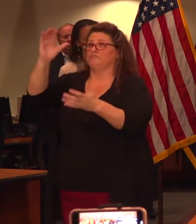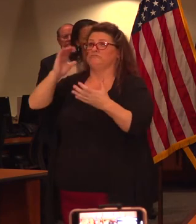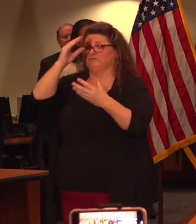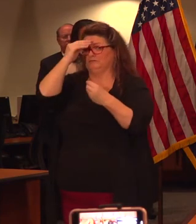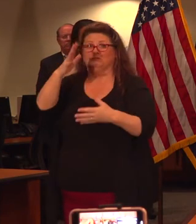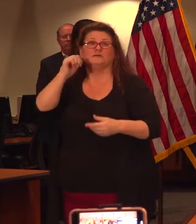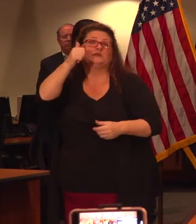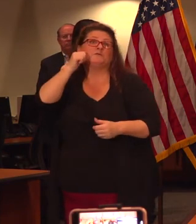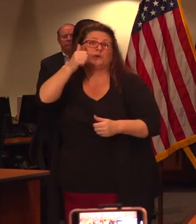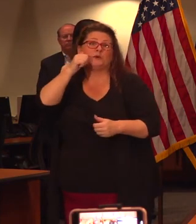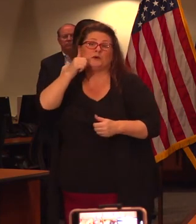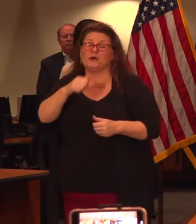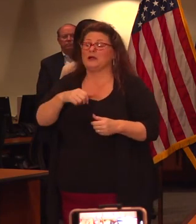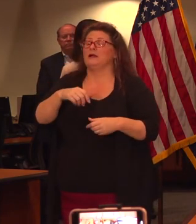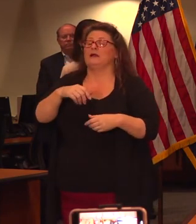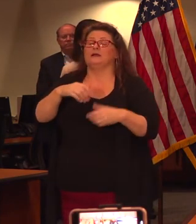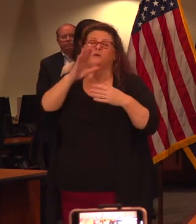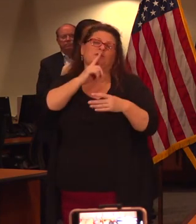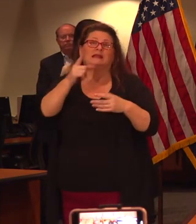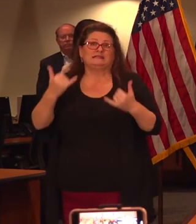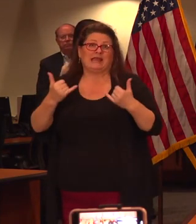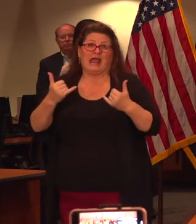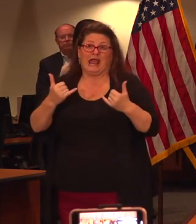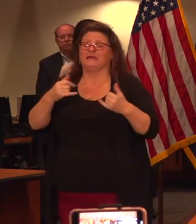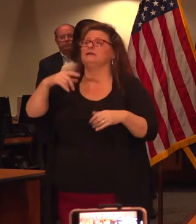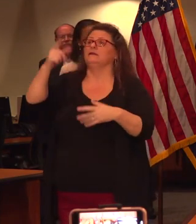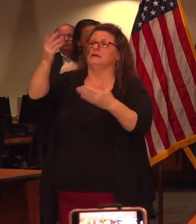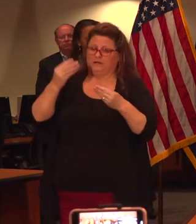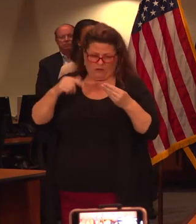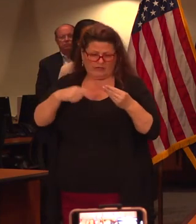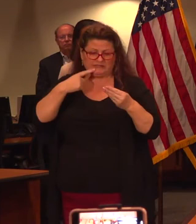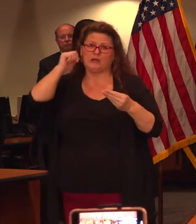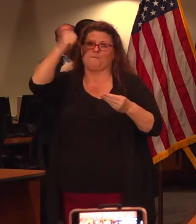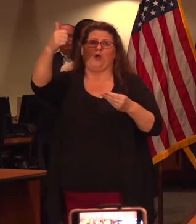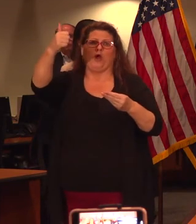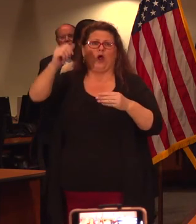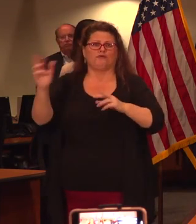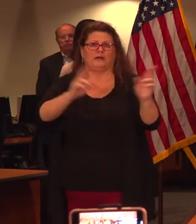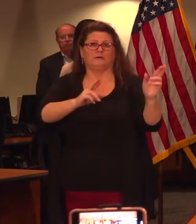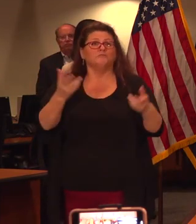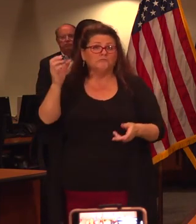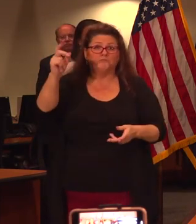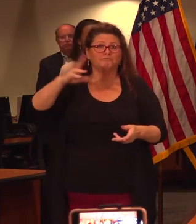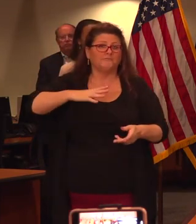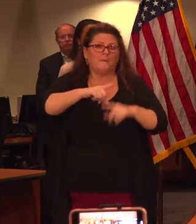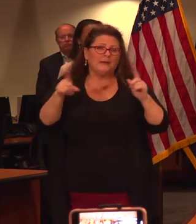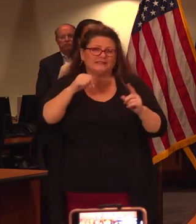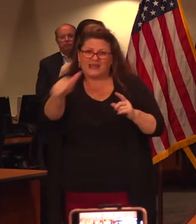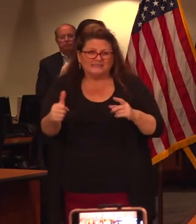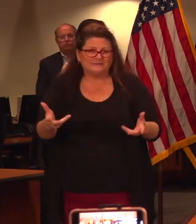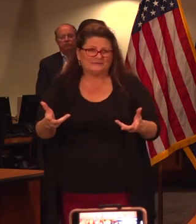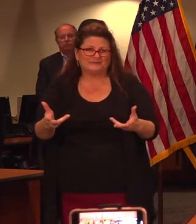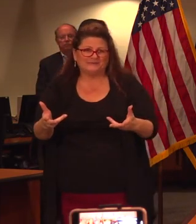showed that tomorrow was a good time to do it, that's when we'd do it. We want to do it just as quickly as we can, but as safely as we can, so that we